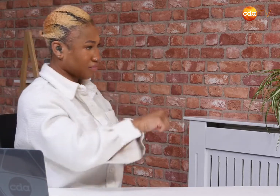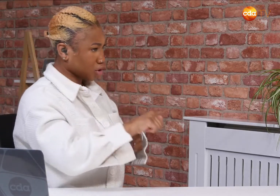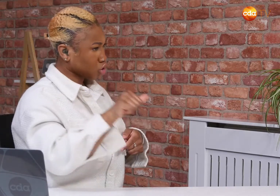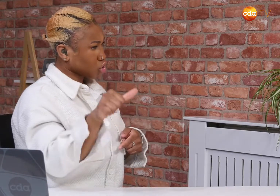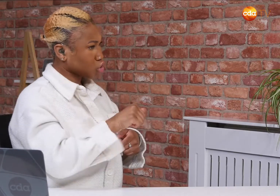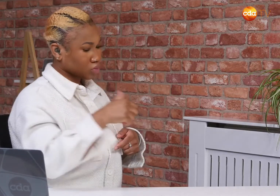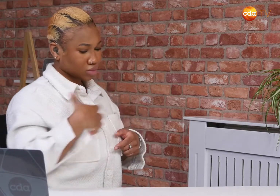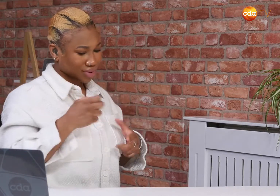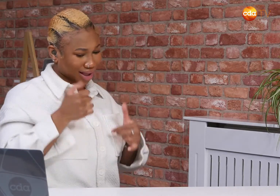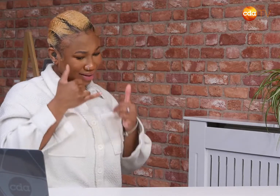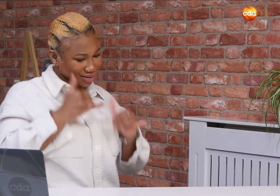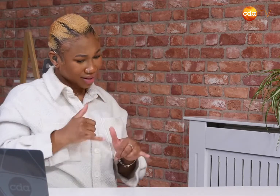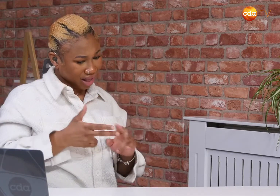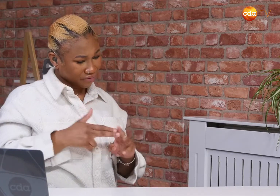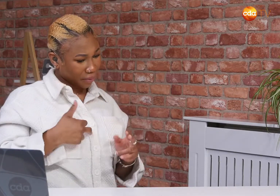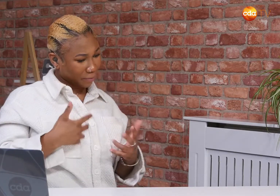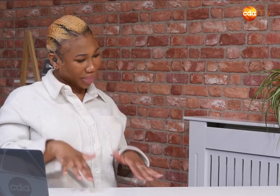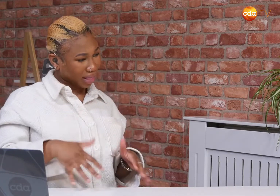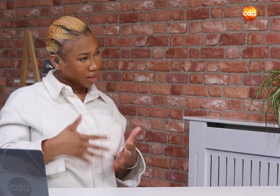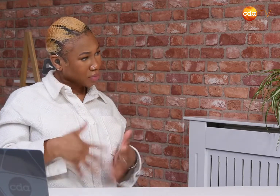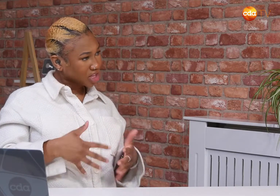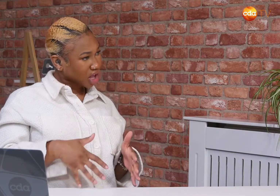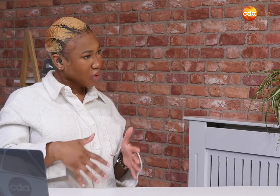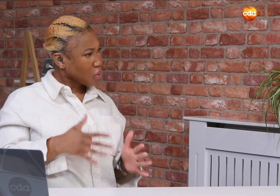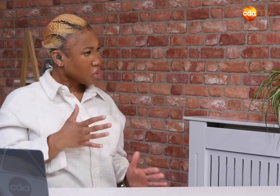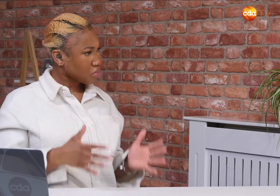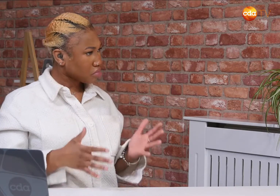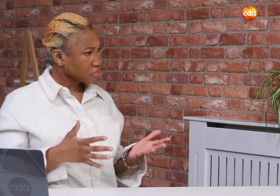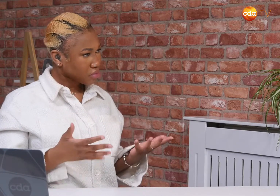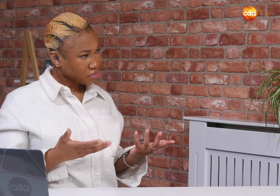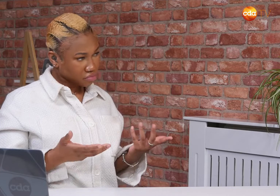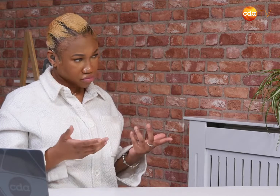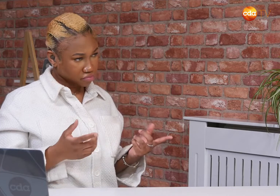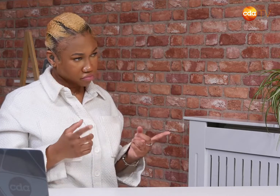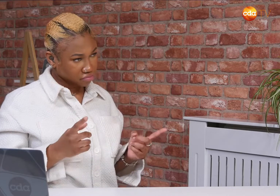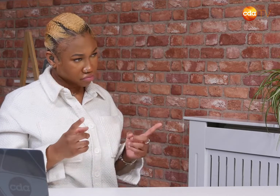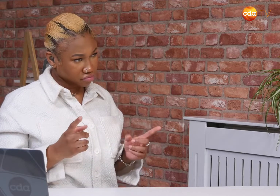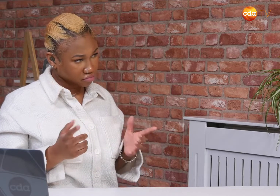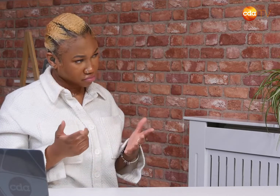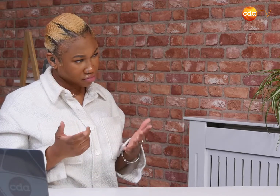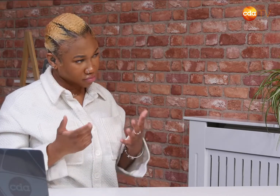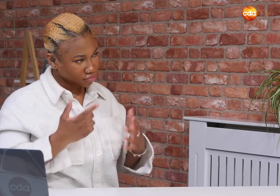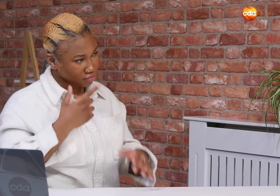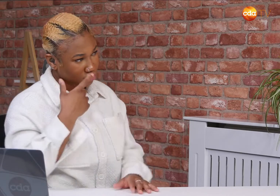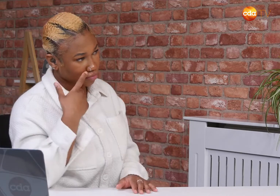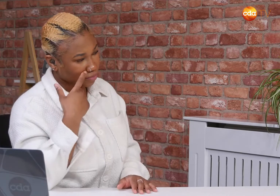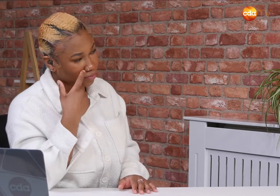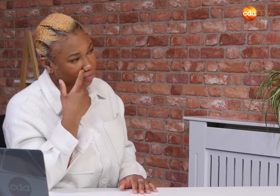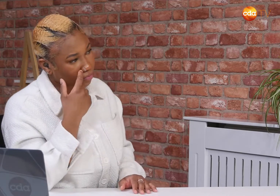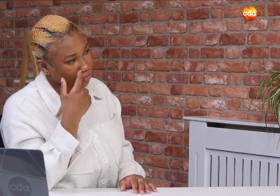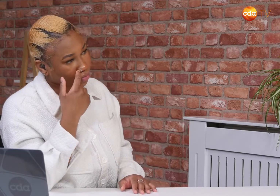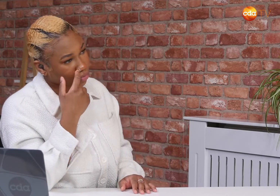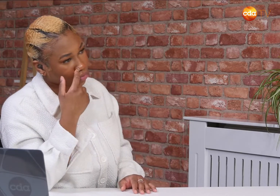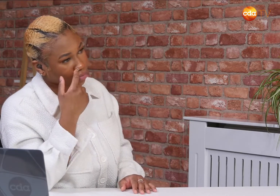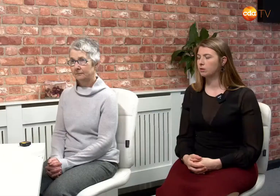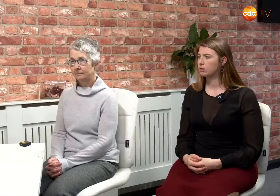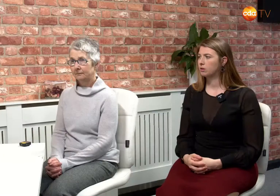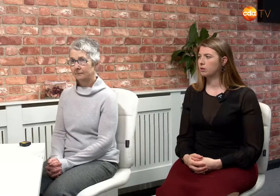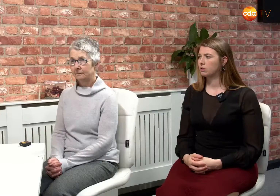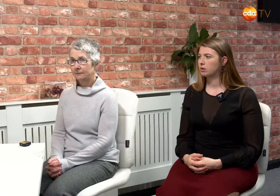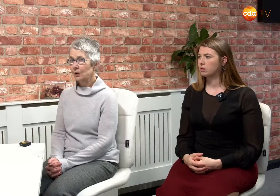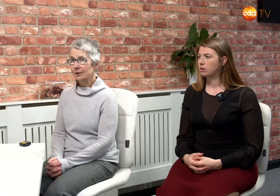Oh, wow. And so, after someone has been through a miscarriage, is it important for them to continually have medical checkups,